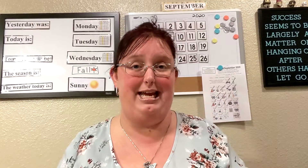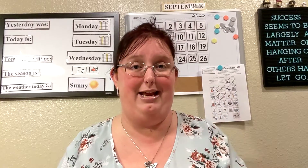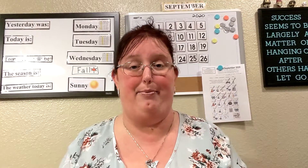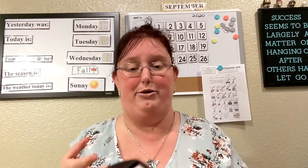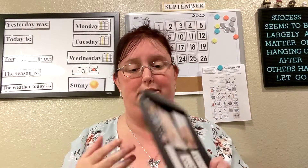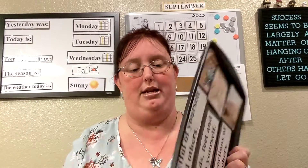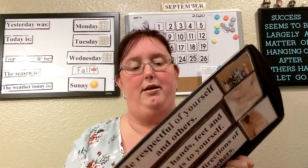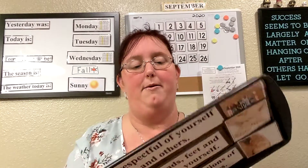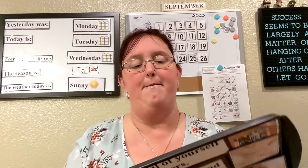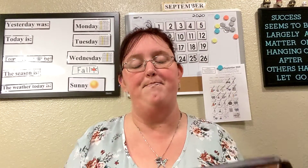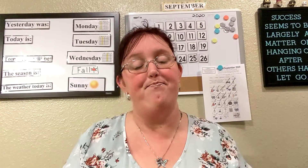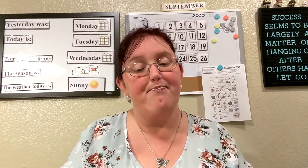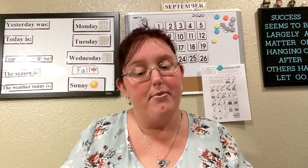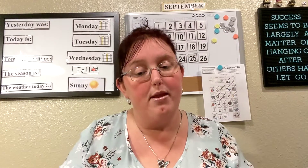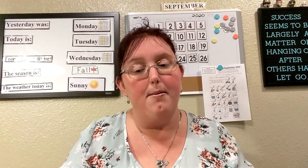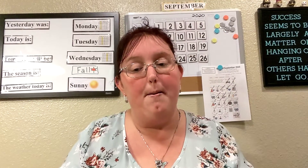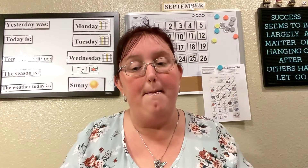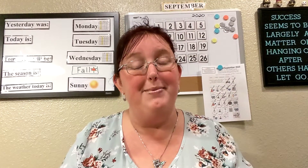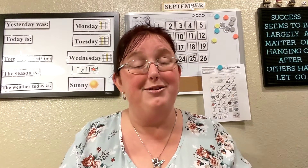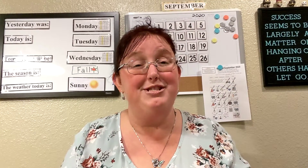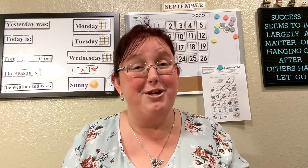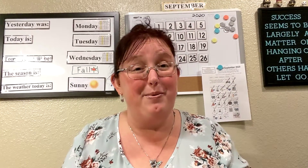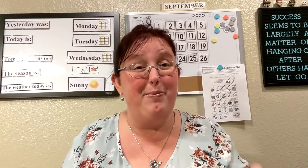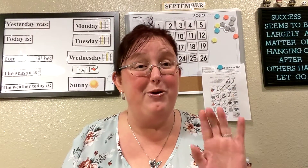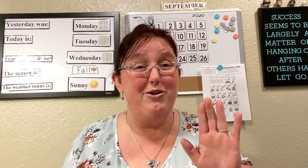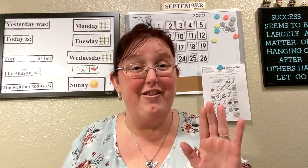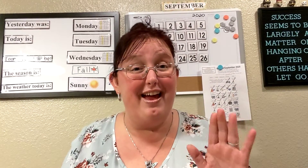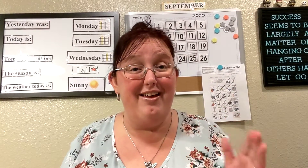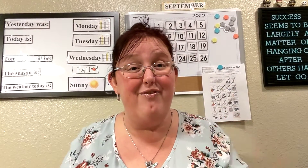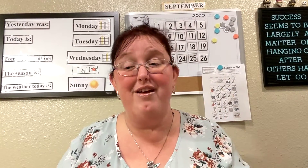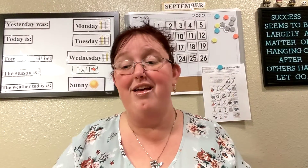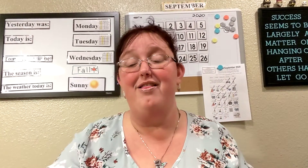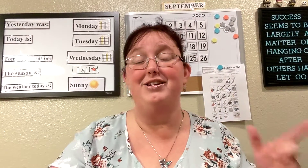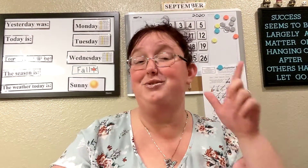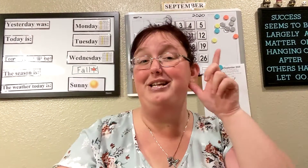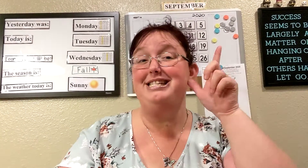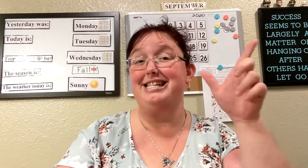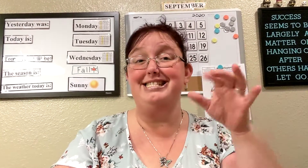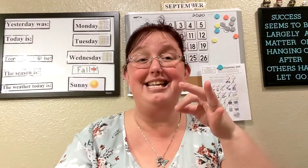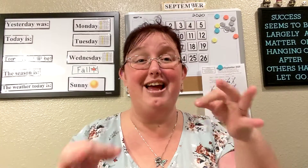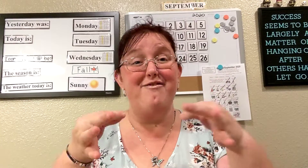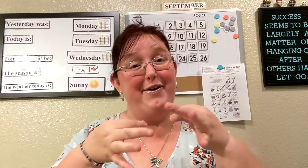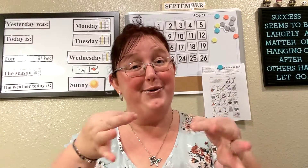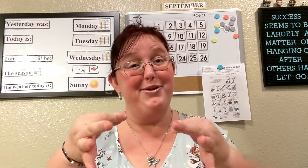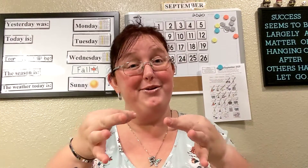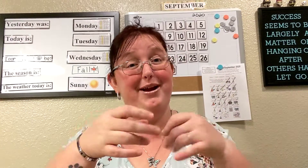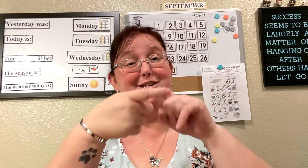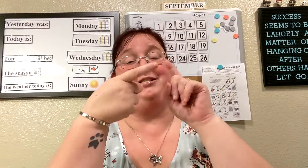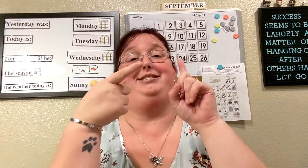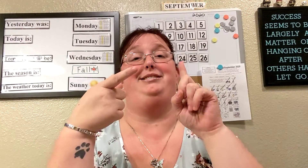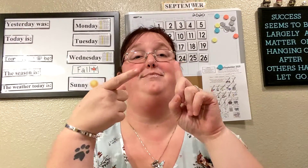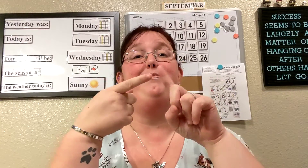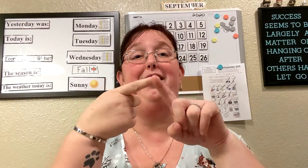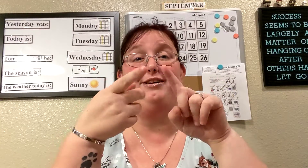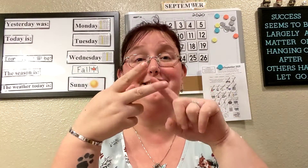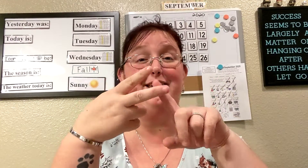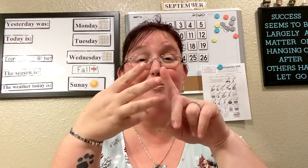in person. There's still people in your life that you need to listen and follow their directions. Parents, care